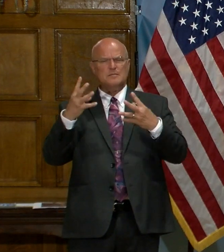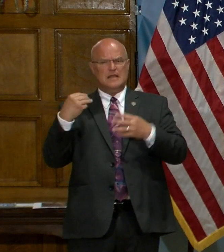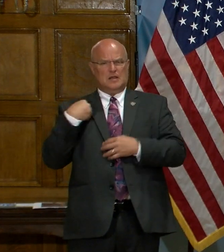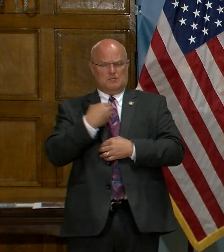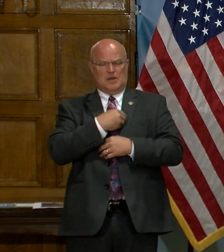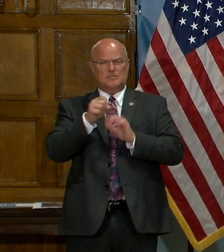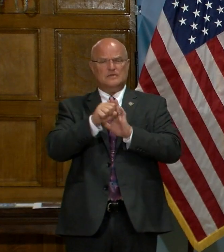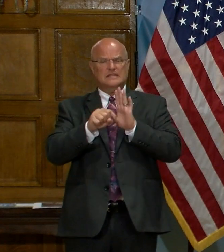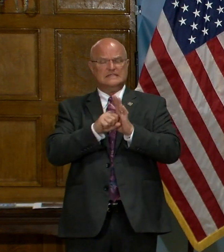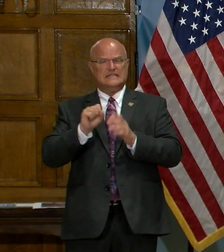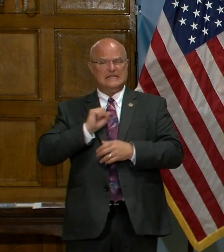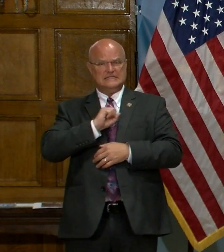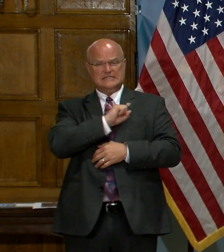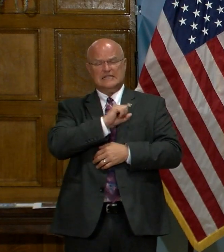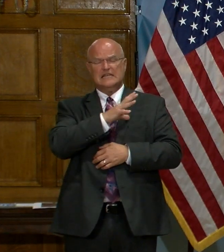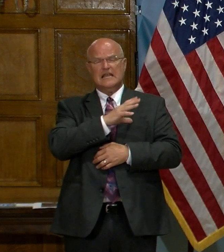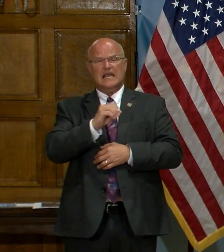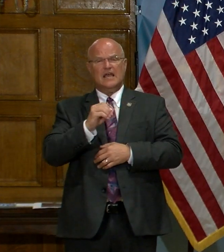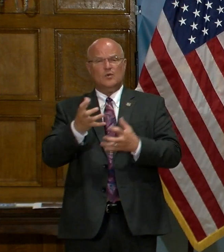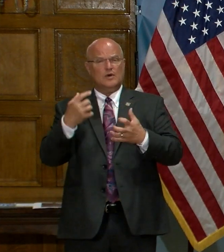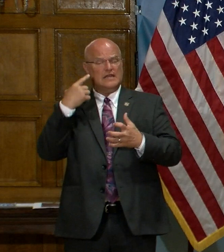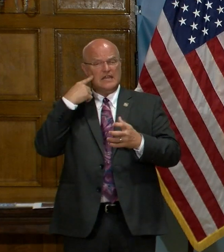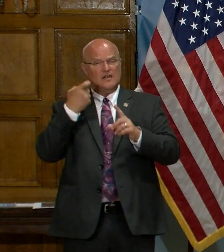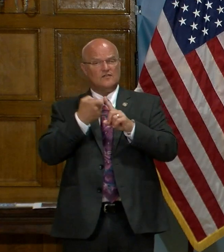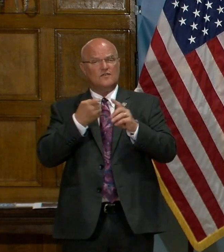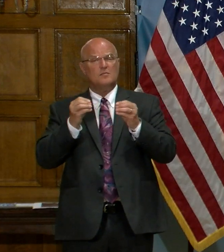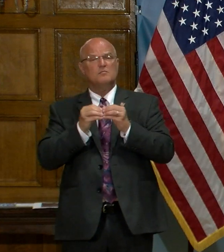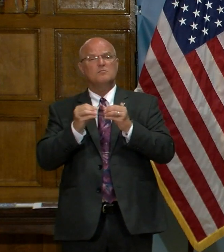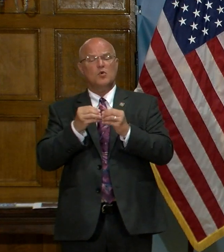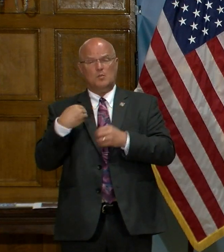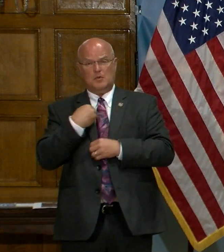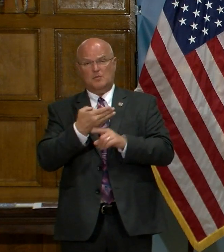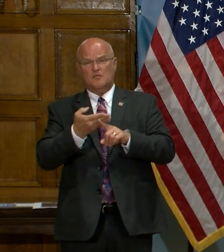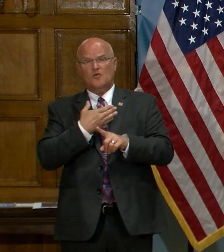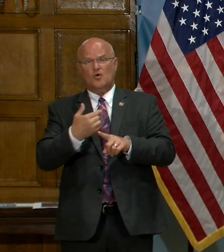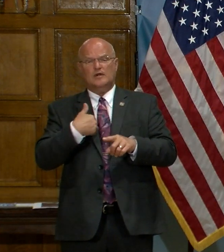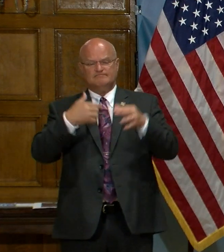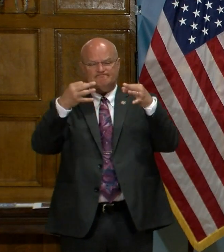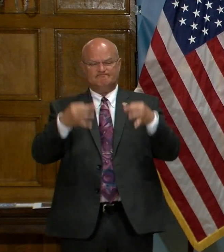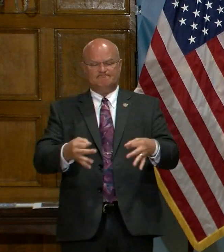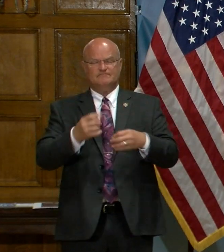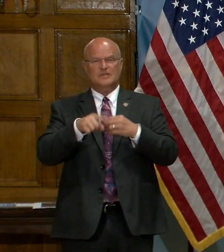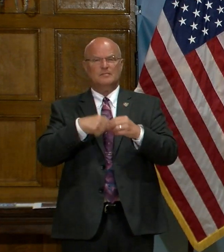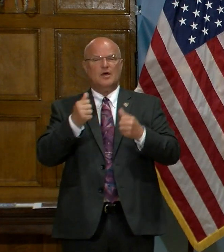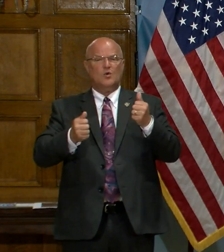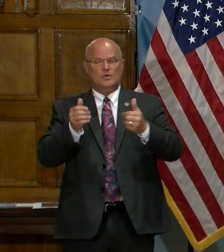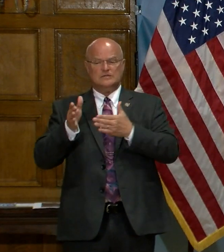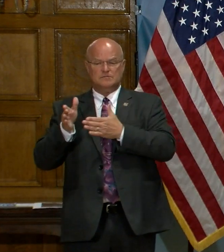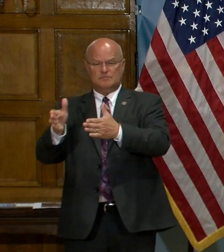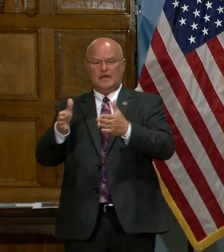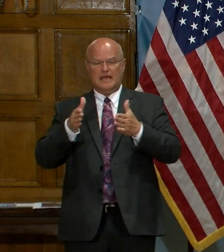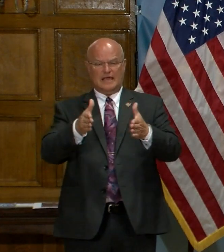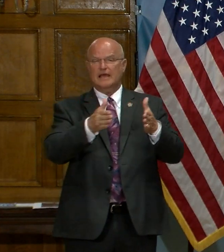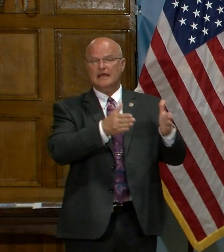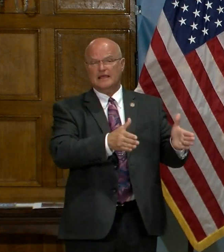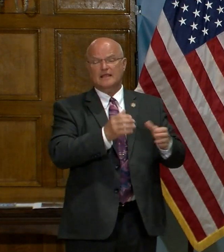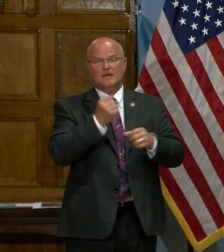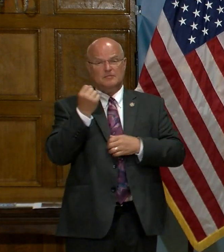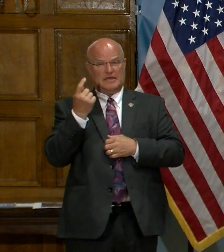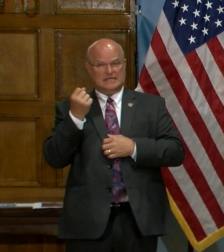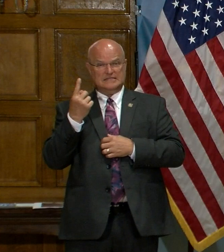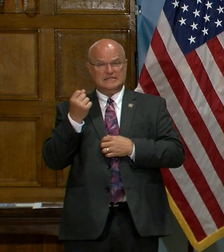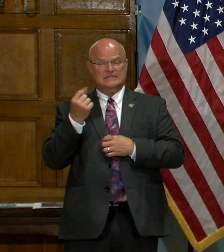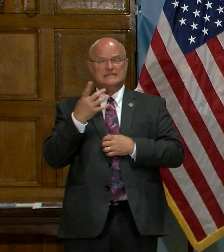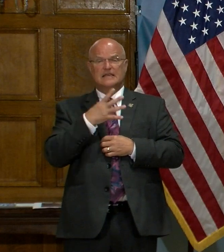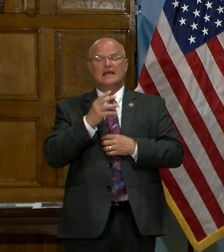of the State Senate, and I want to hear from more members before any decision is made as to which path makes